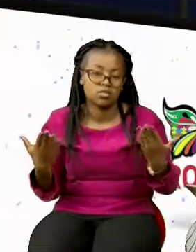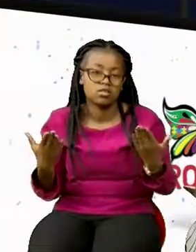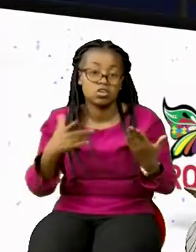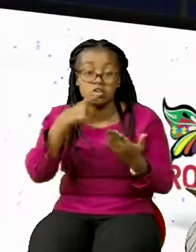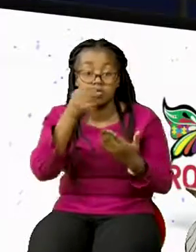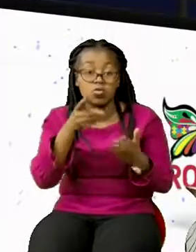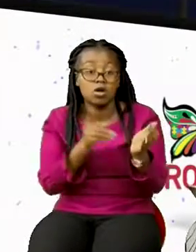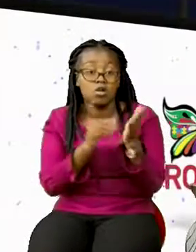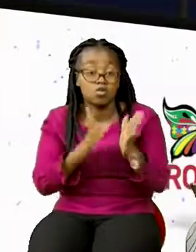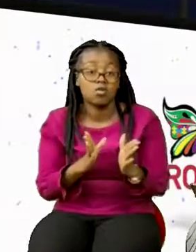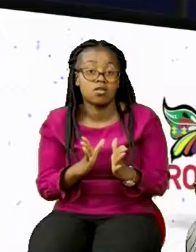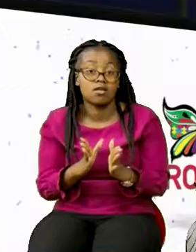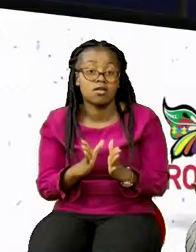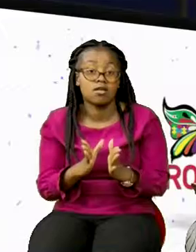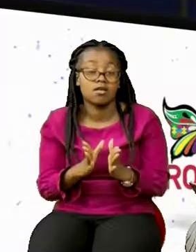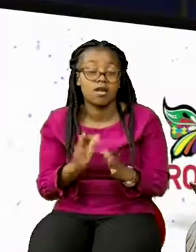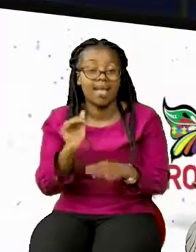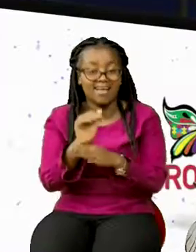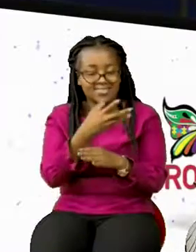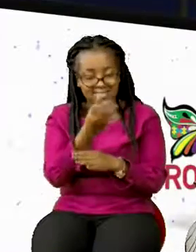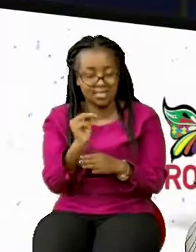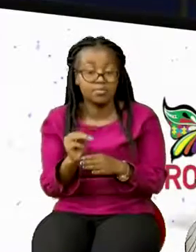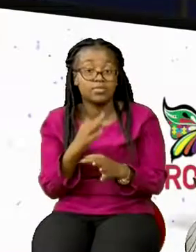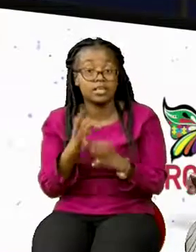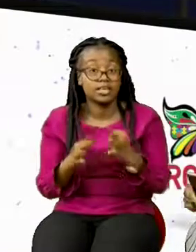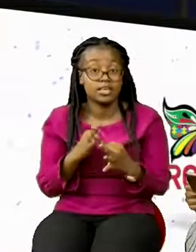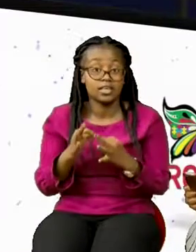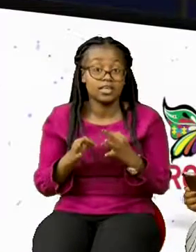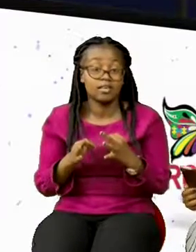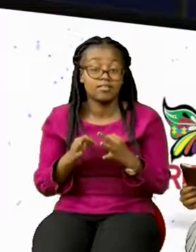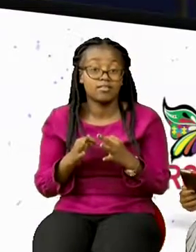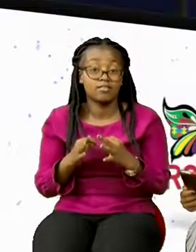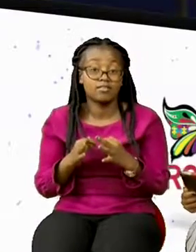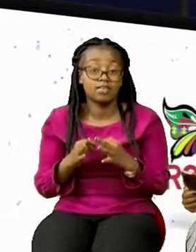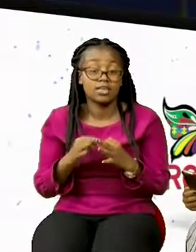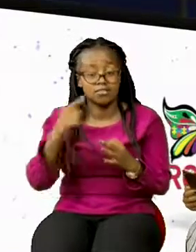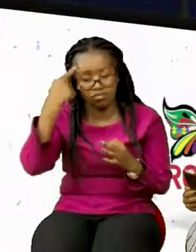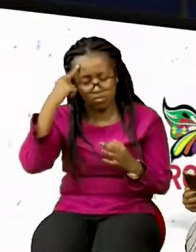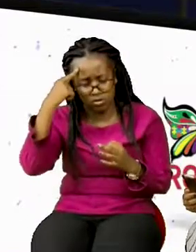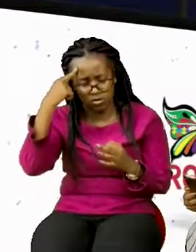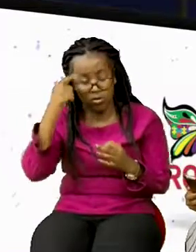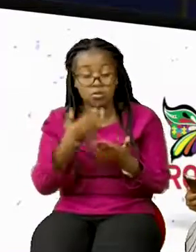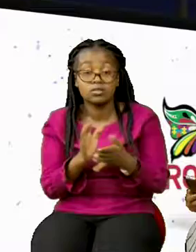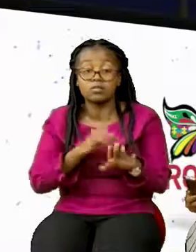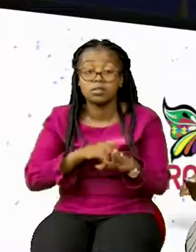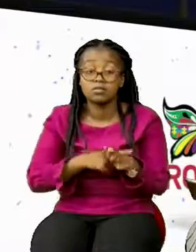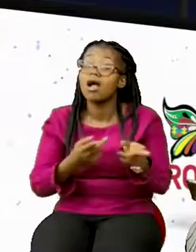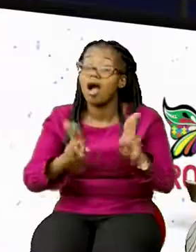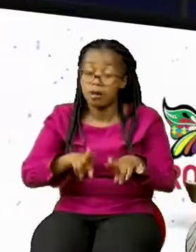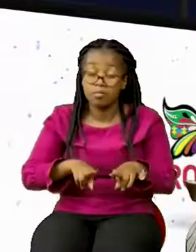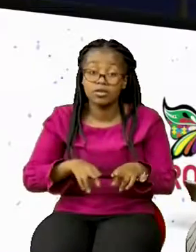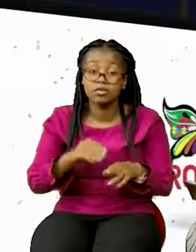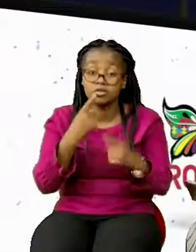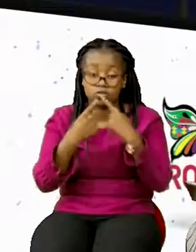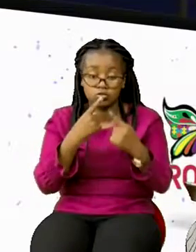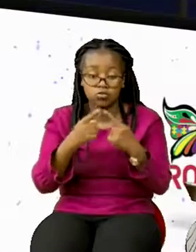doctor, consult a doctor, and if it becomes a psychiatric issue, because sometimes it happens, just